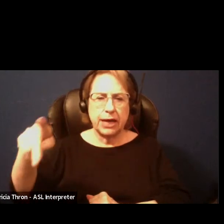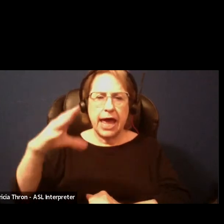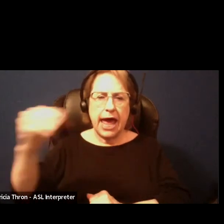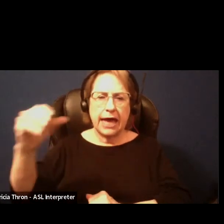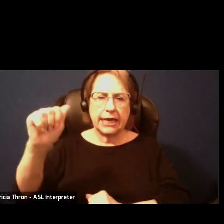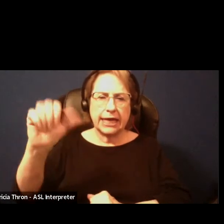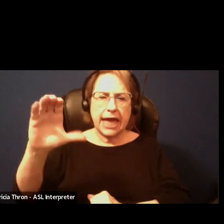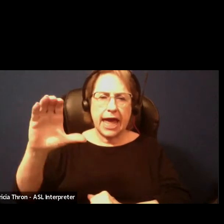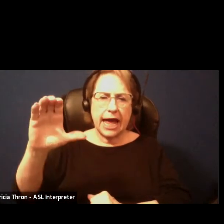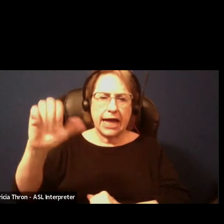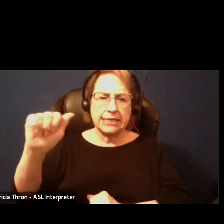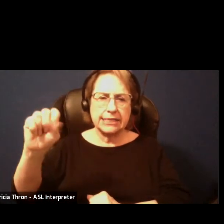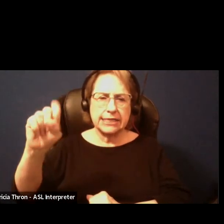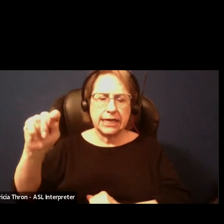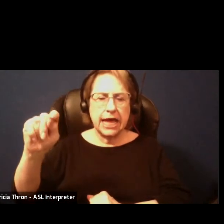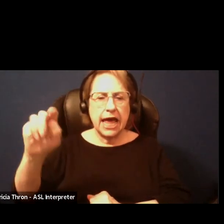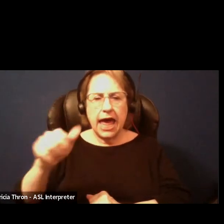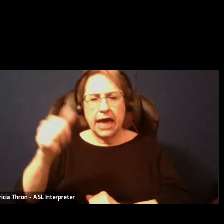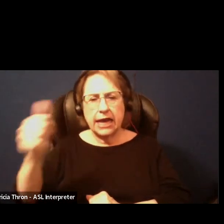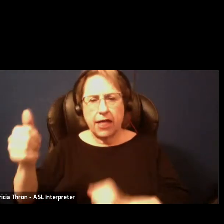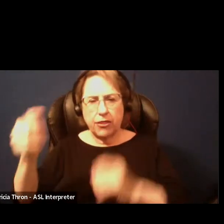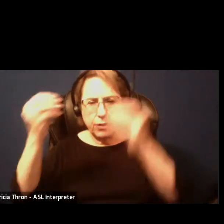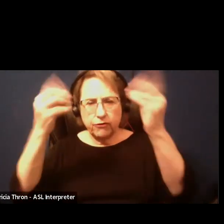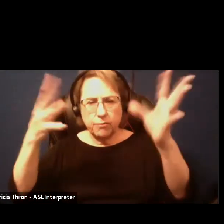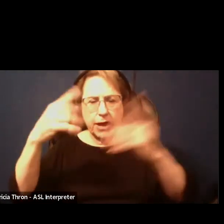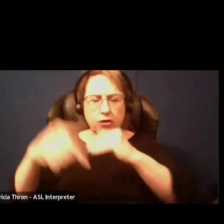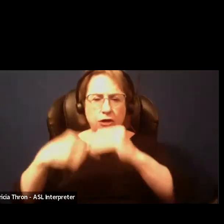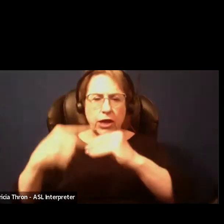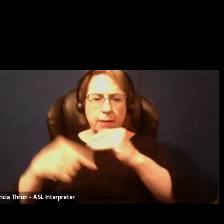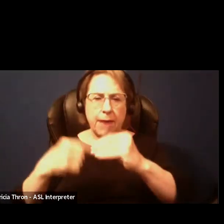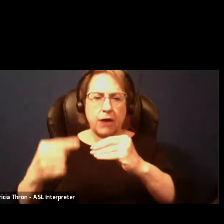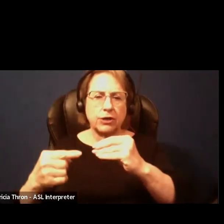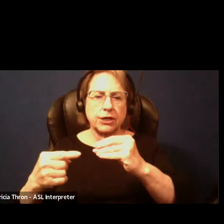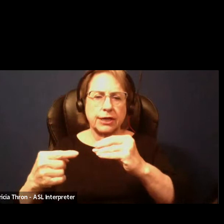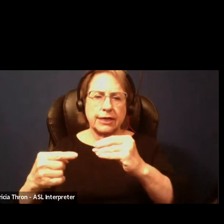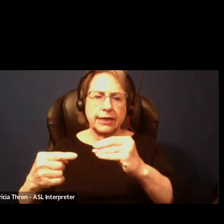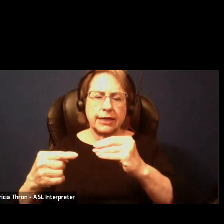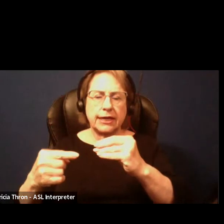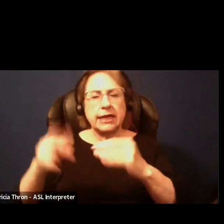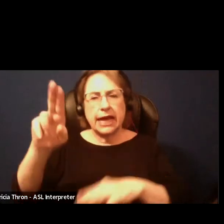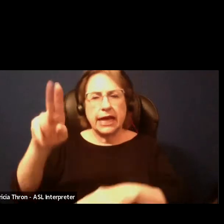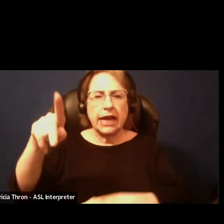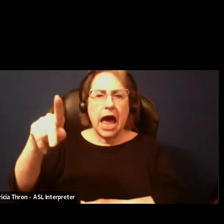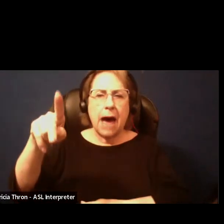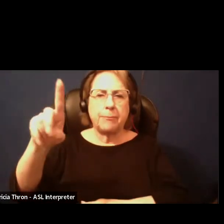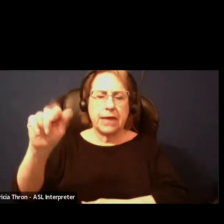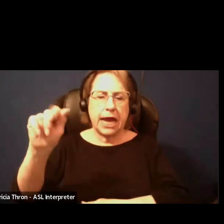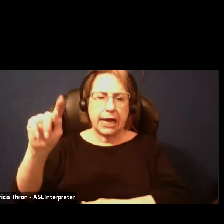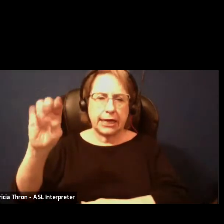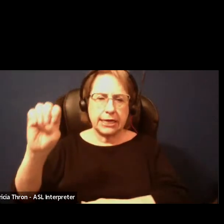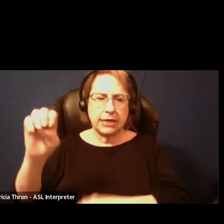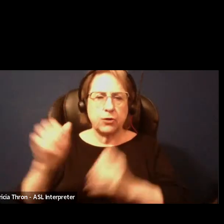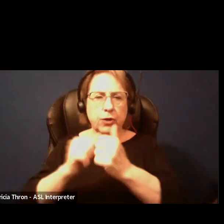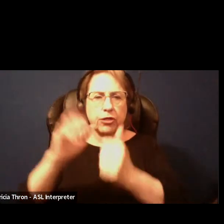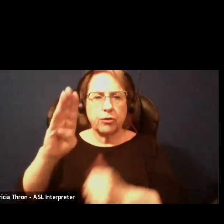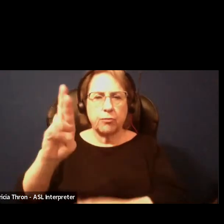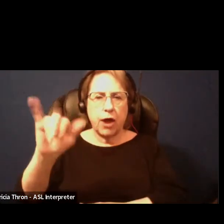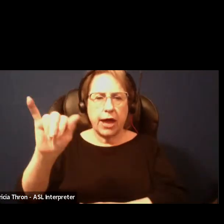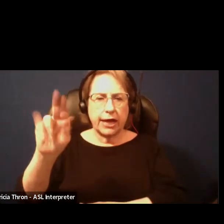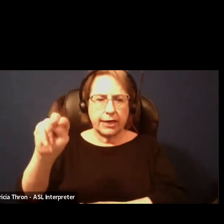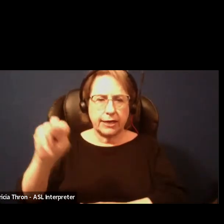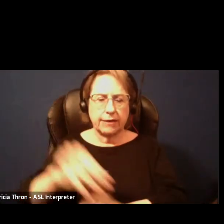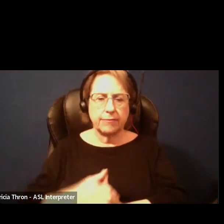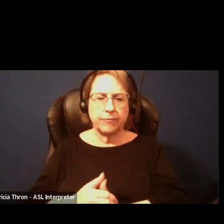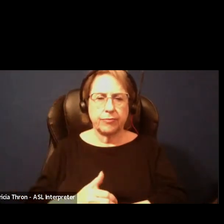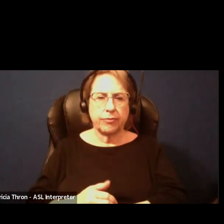data. So Brian's here to give an update for us, and then we'll have some discussion and answer questions as we go along.